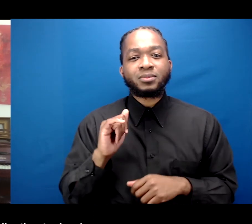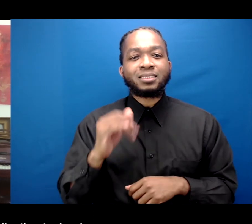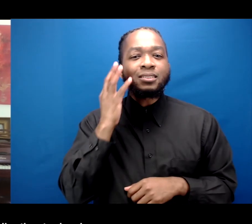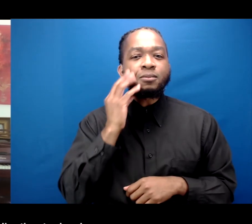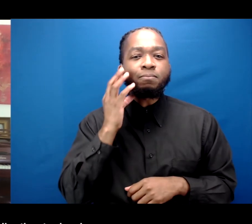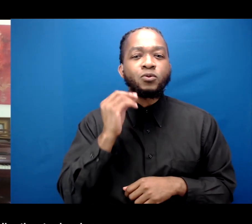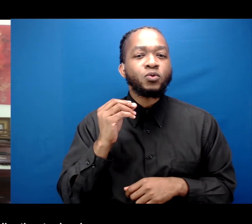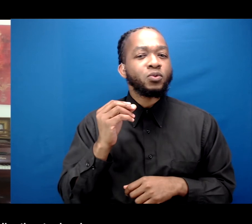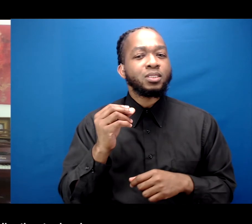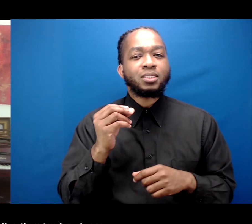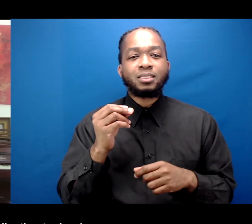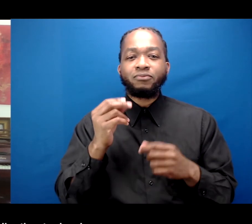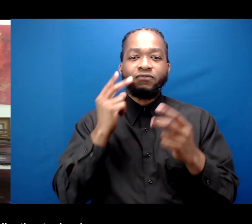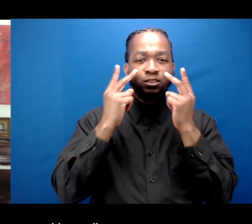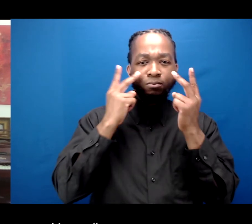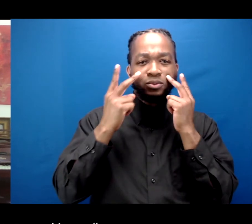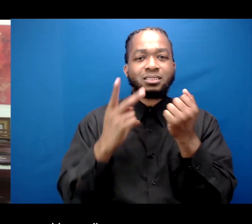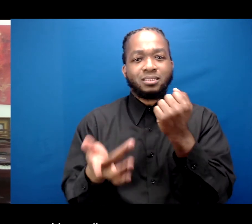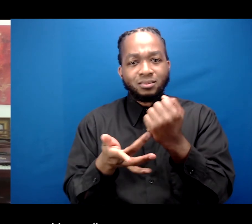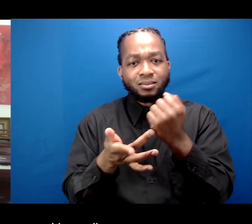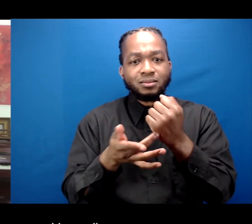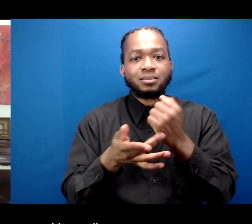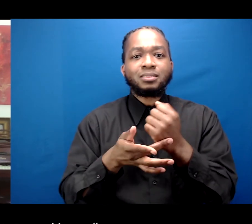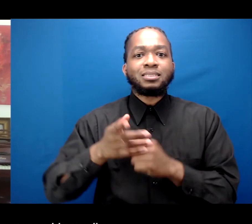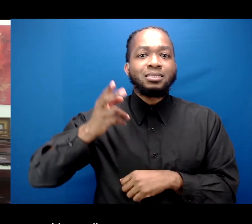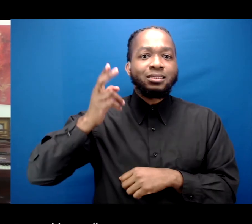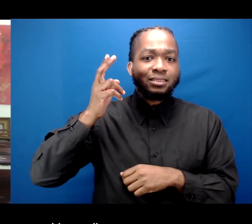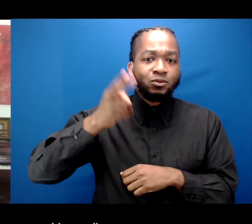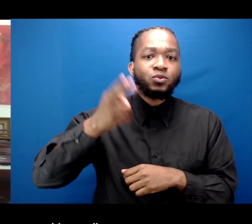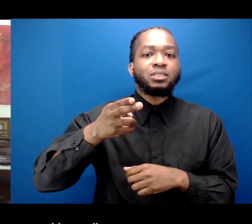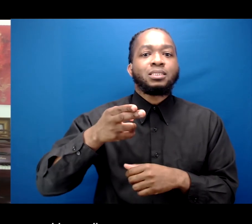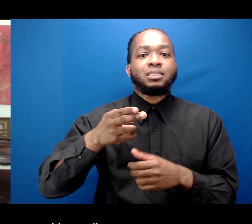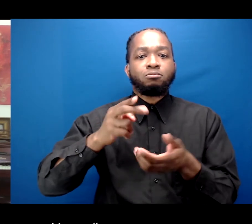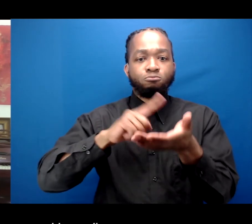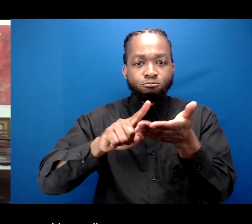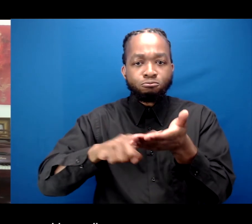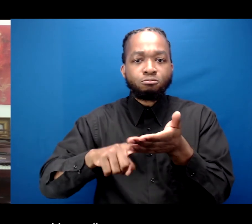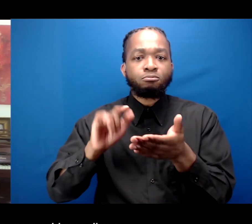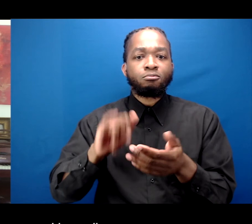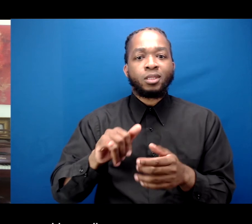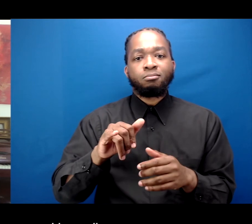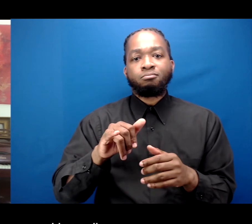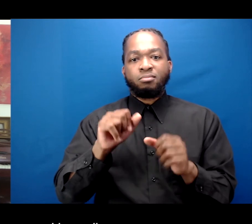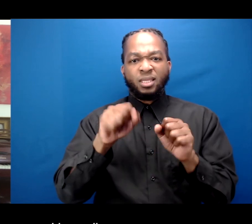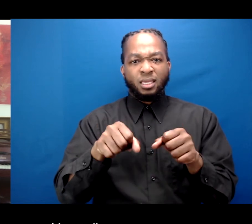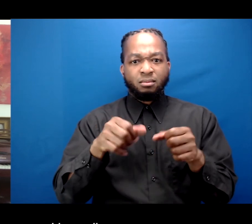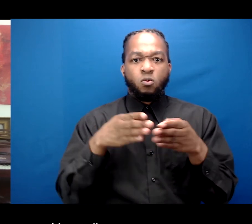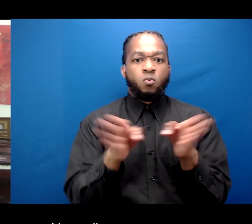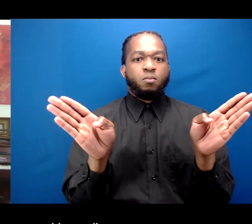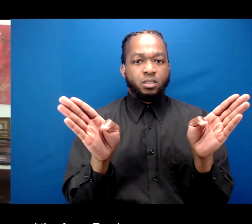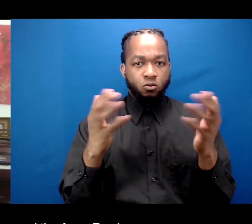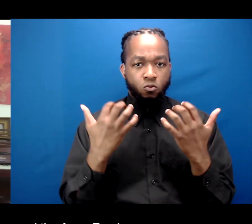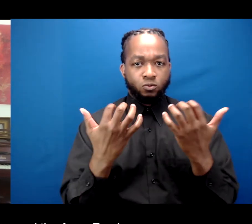and also extensive historical research to open up the experience to an even wider audience in an immersive way. This is